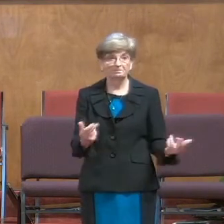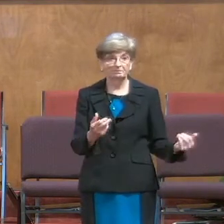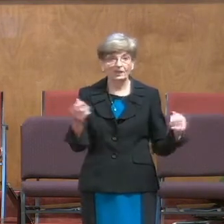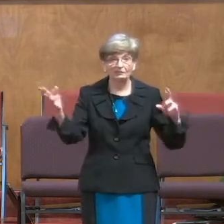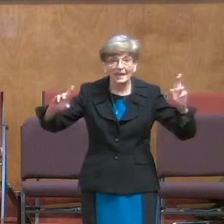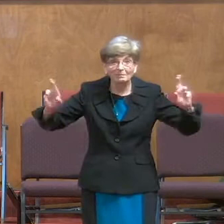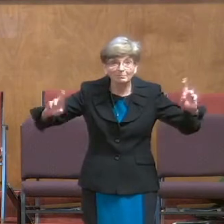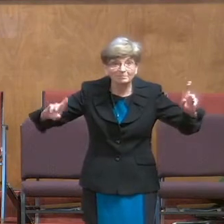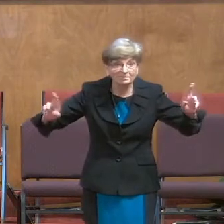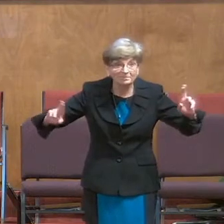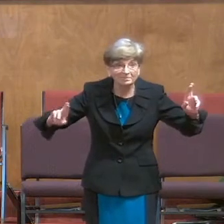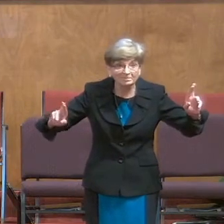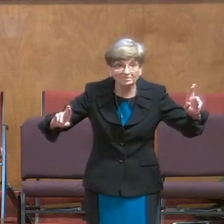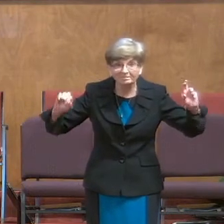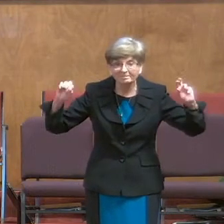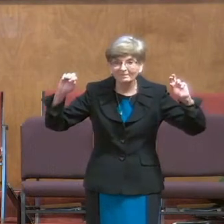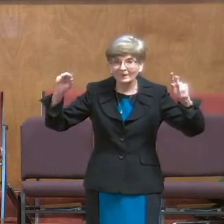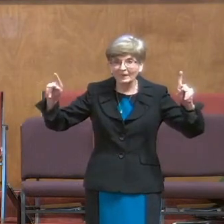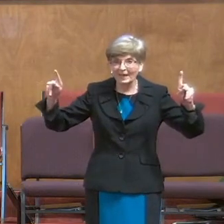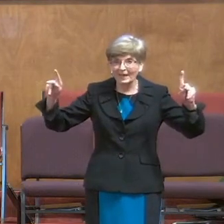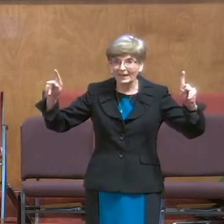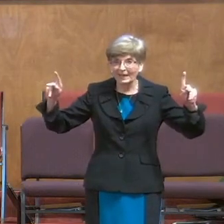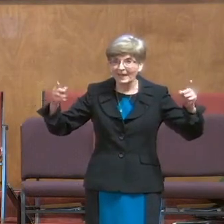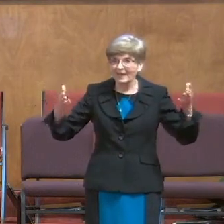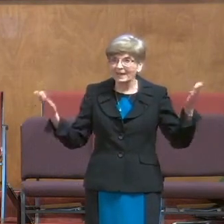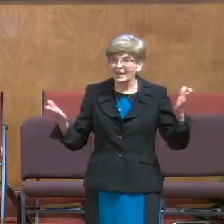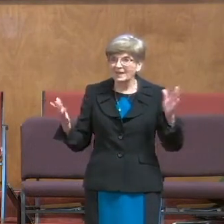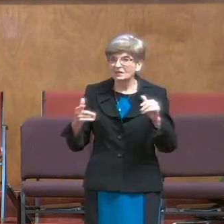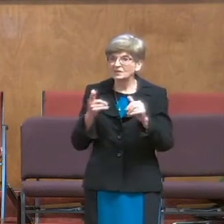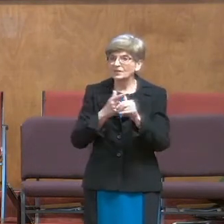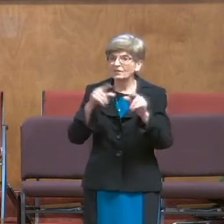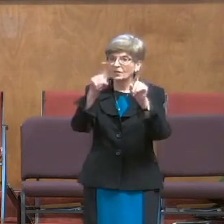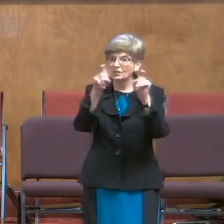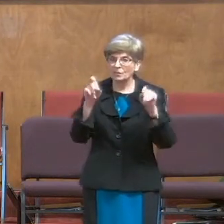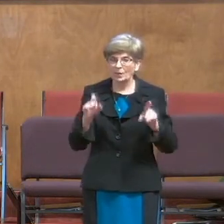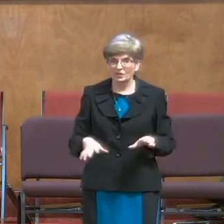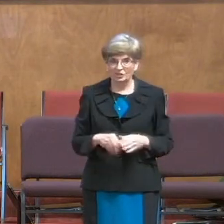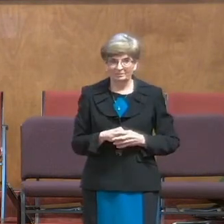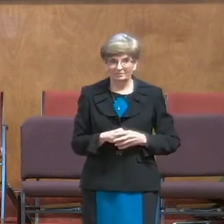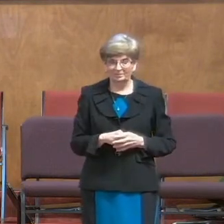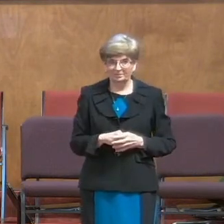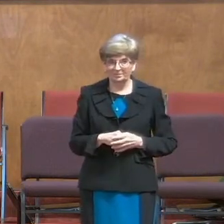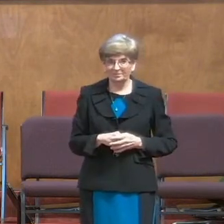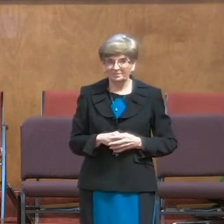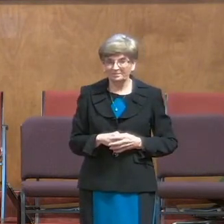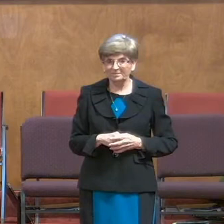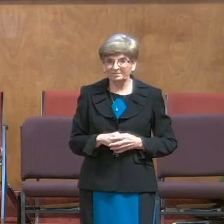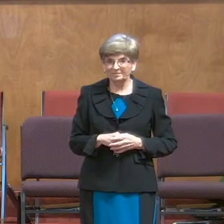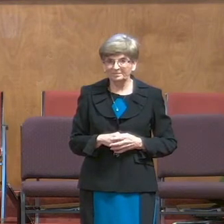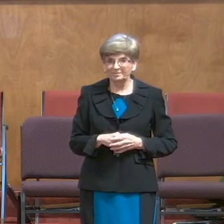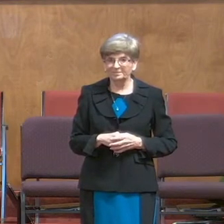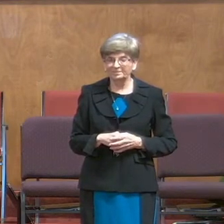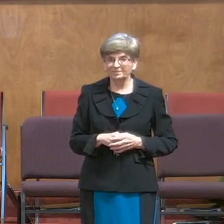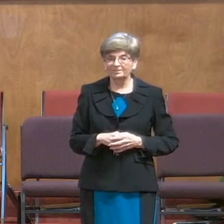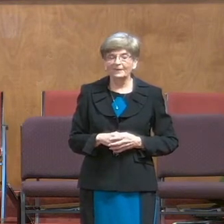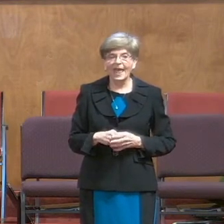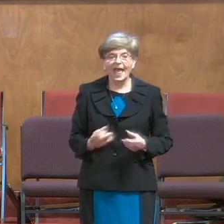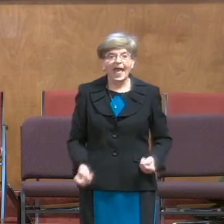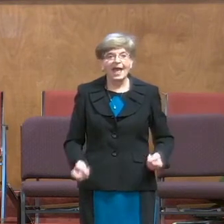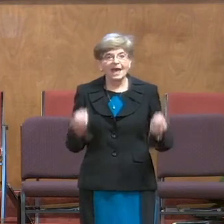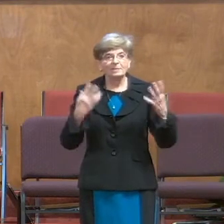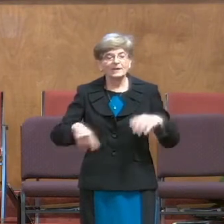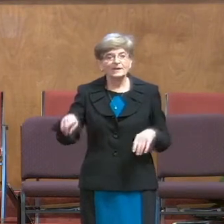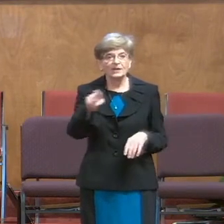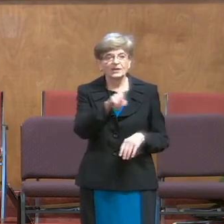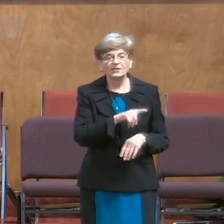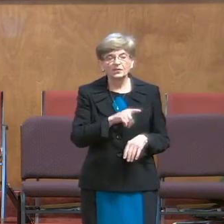Y'all ready? Okay, here's the first question that I really want us to understand today. How many of